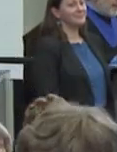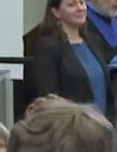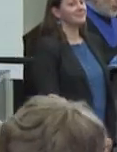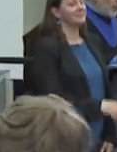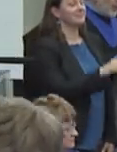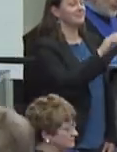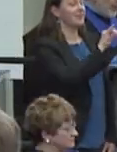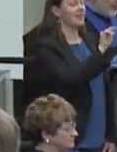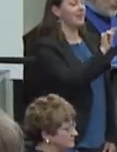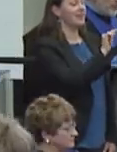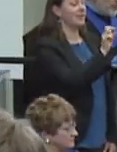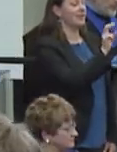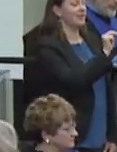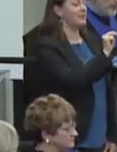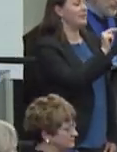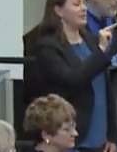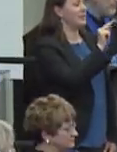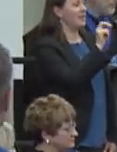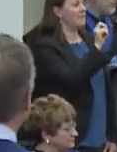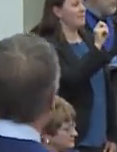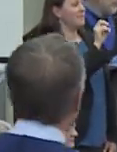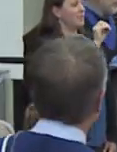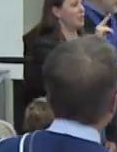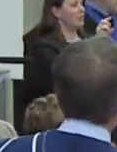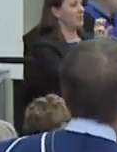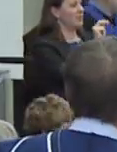Caitlin Neville with honors.